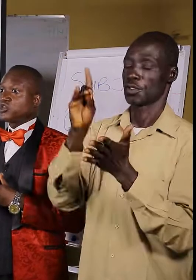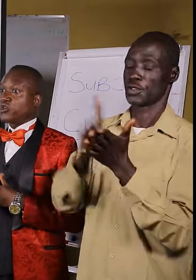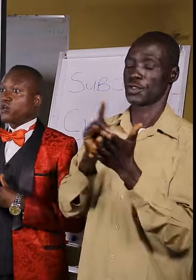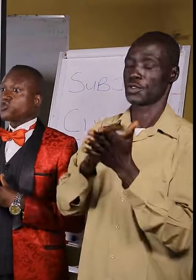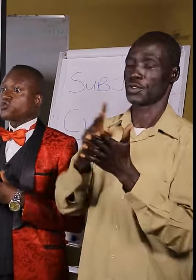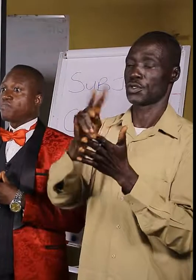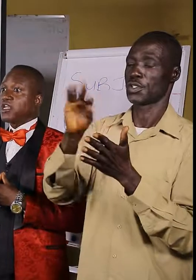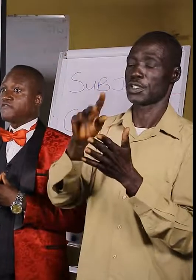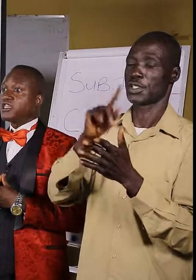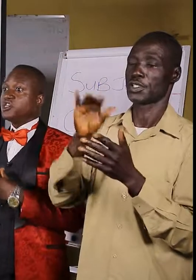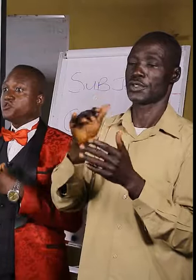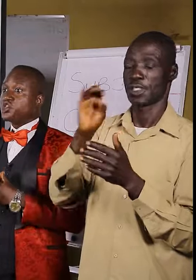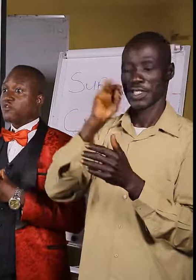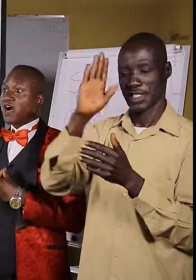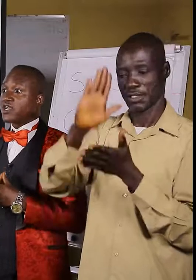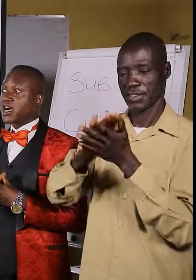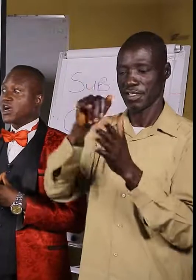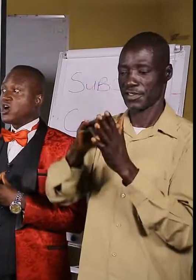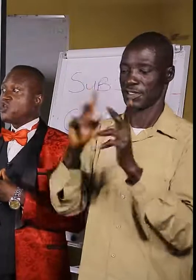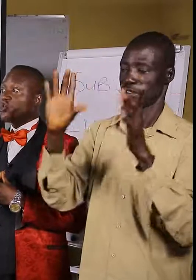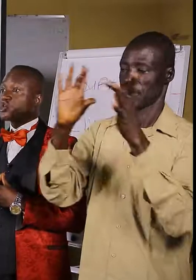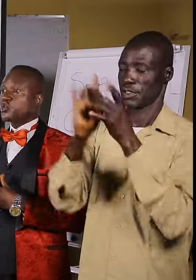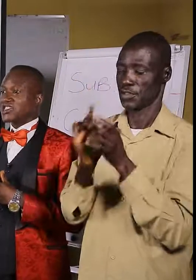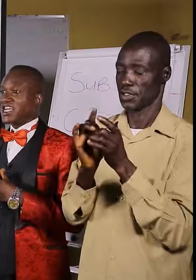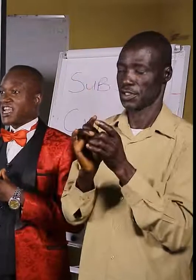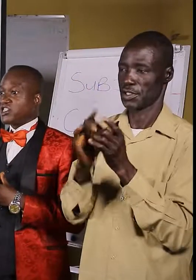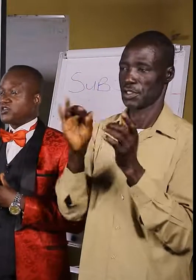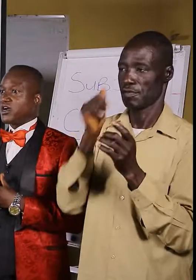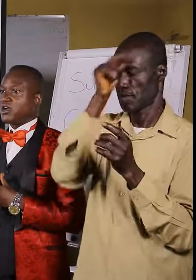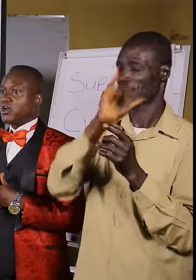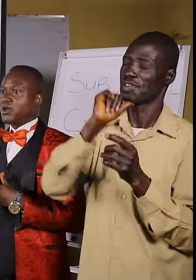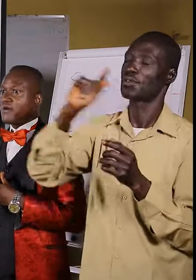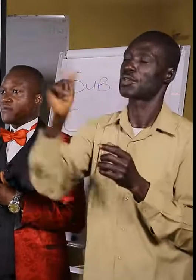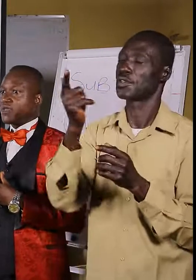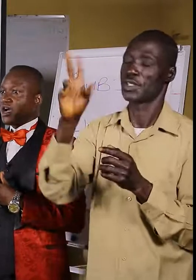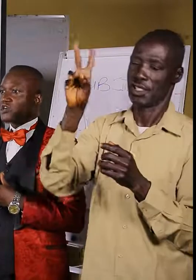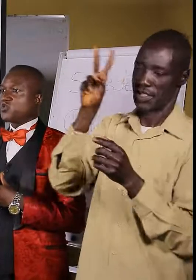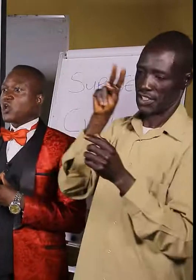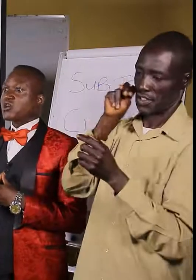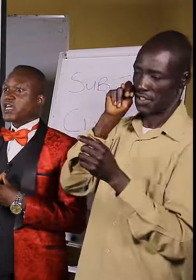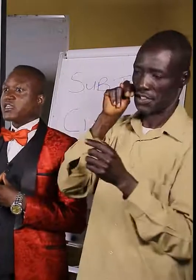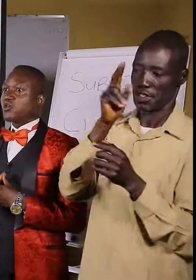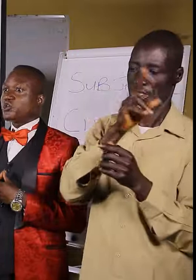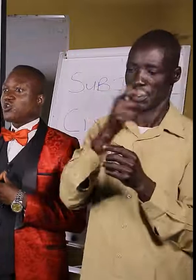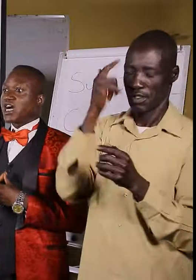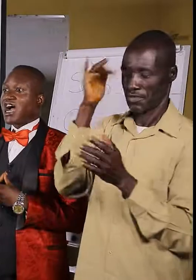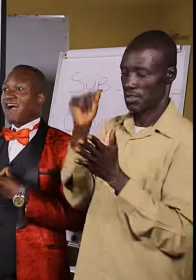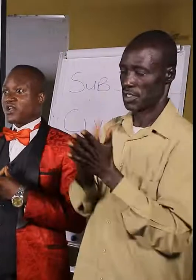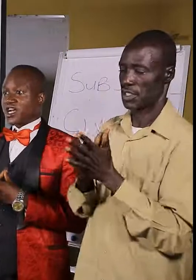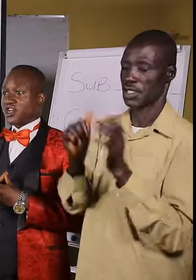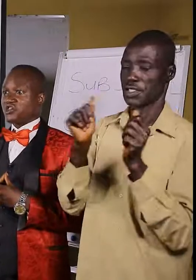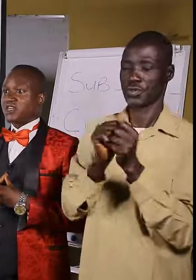Nnamdi Azikiwe also believed in the unity of Africa, not just Nigeria. And so alongside with